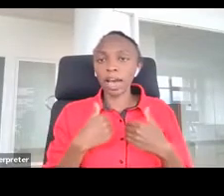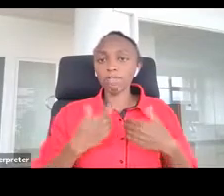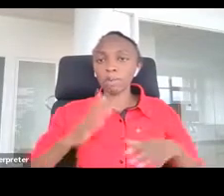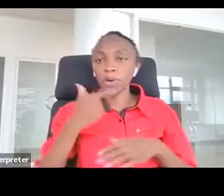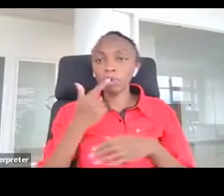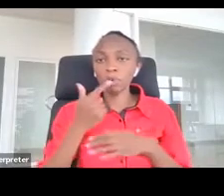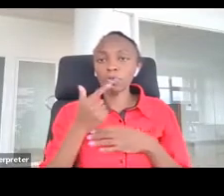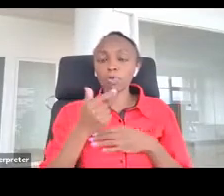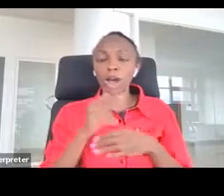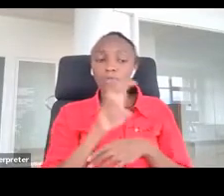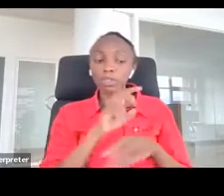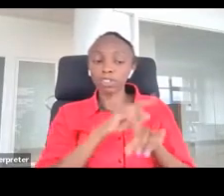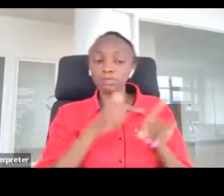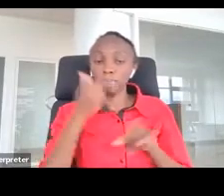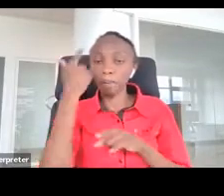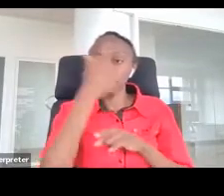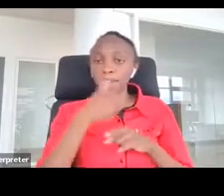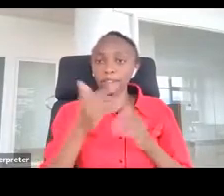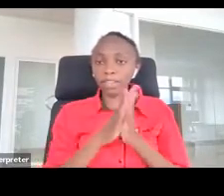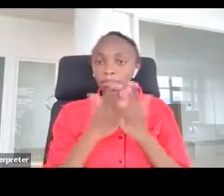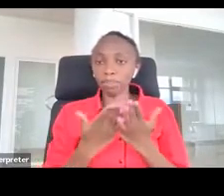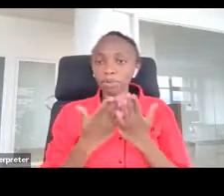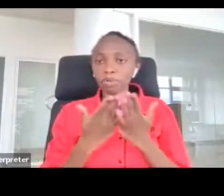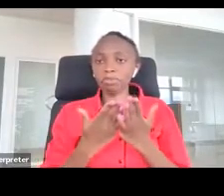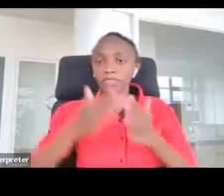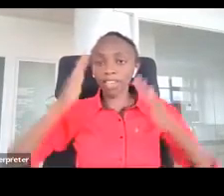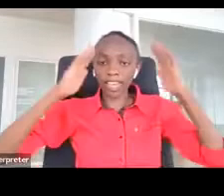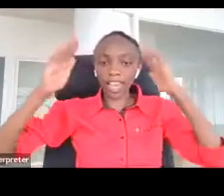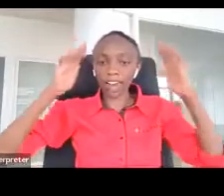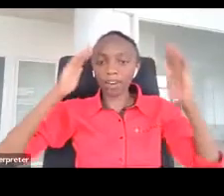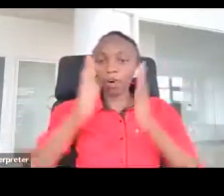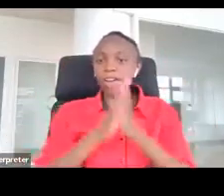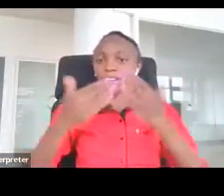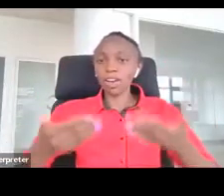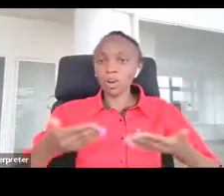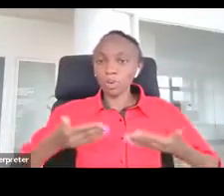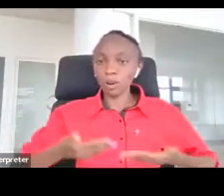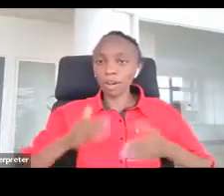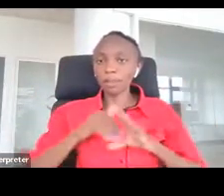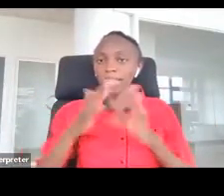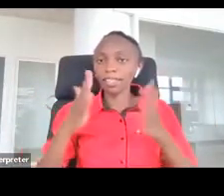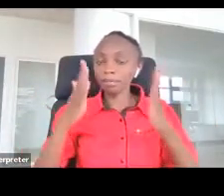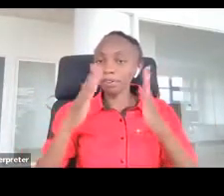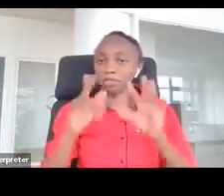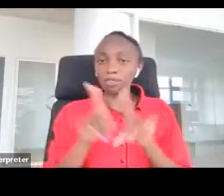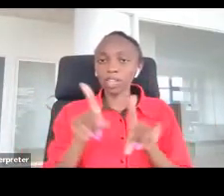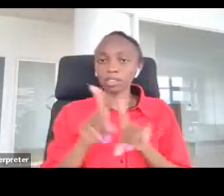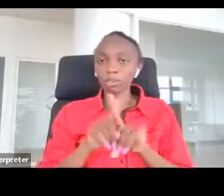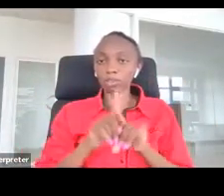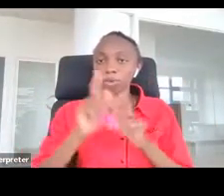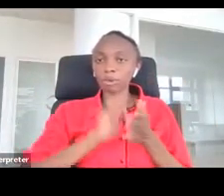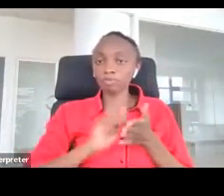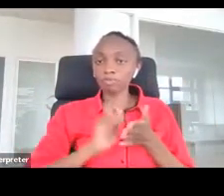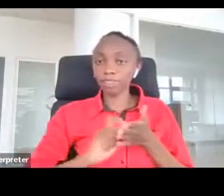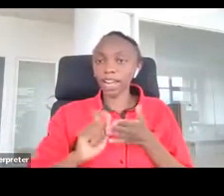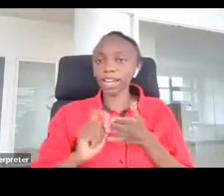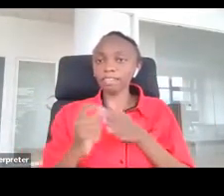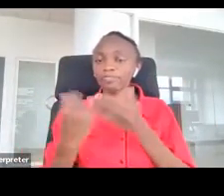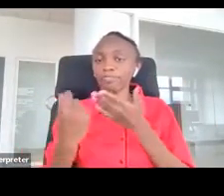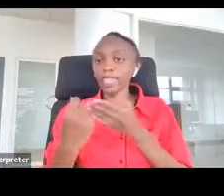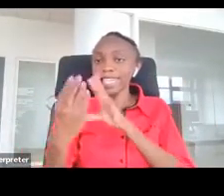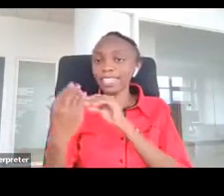say hi, welcome to this ceremony as well. You can write on the chat where you're coming from,